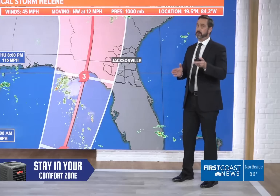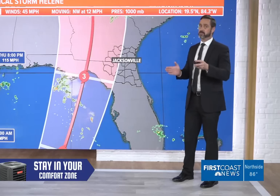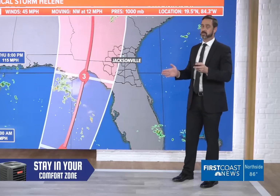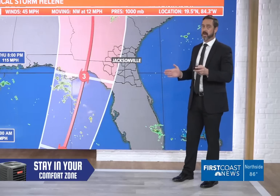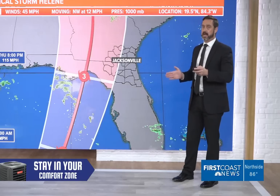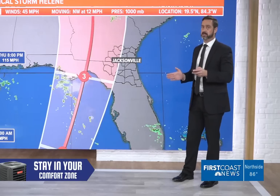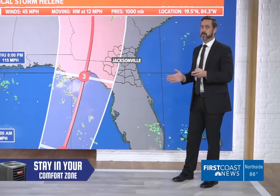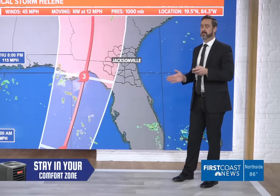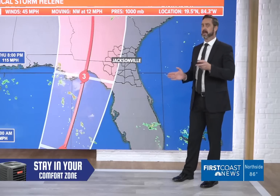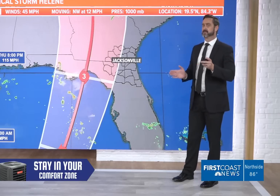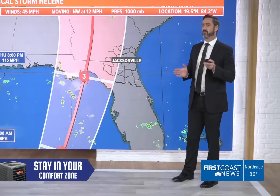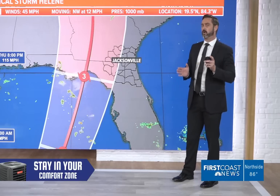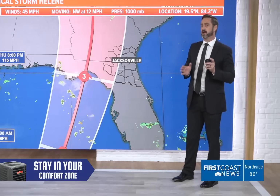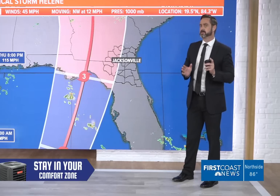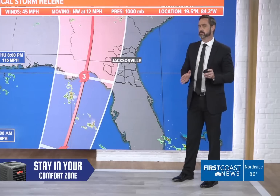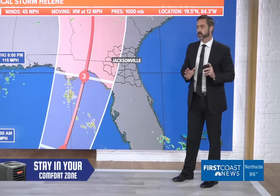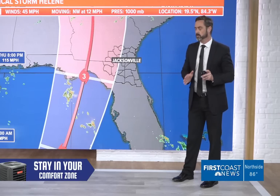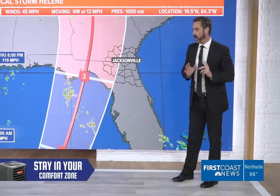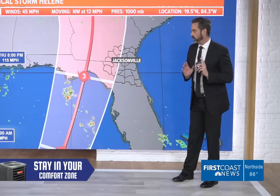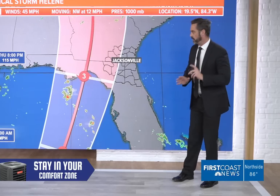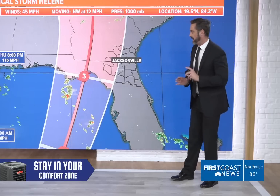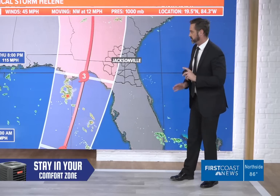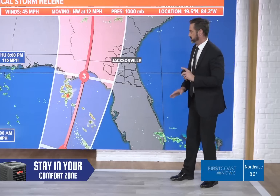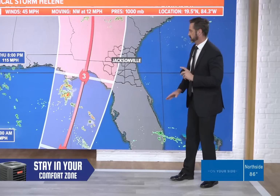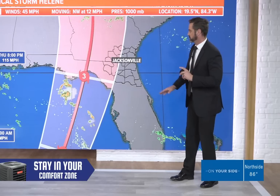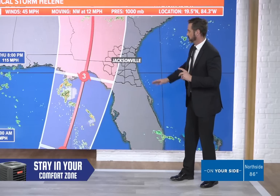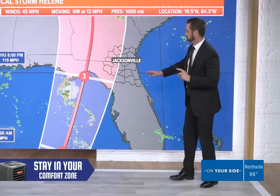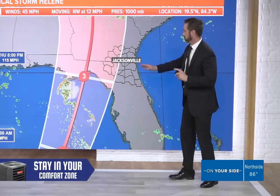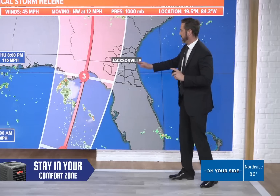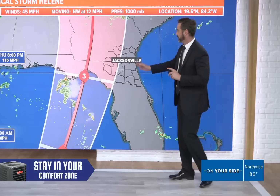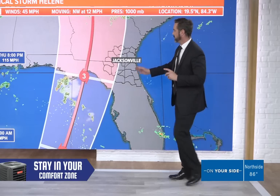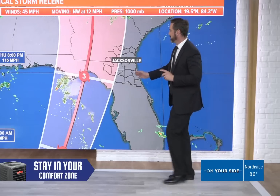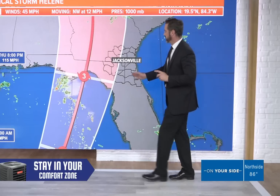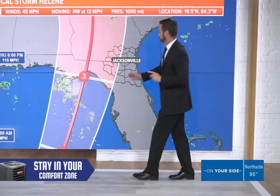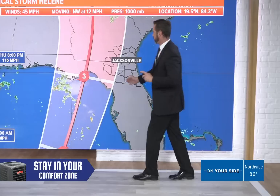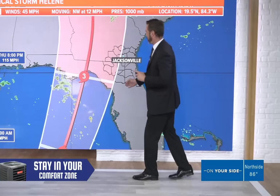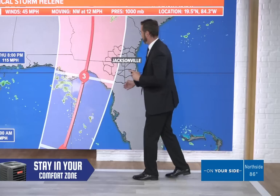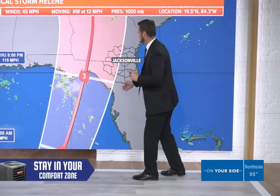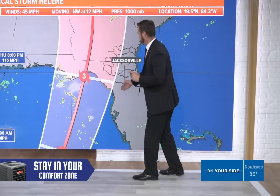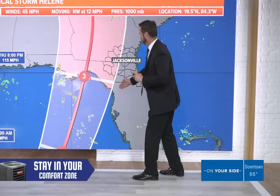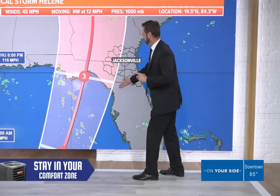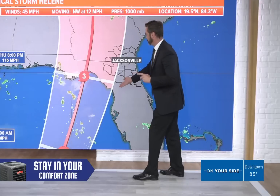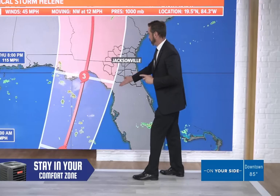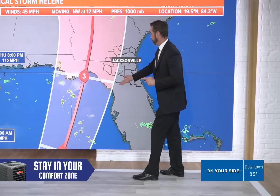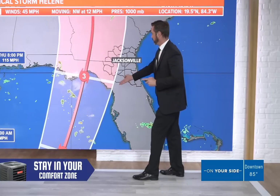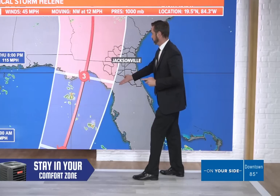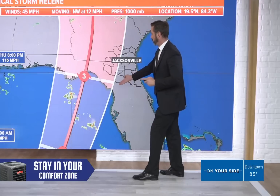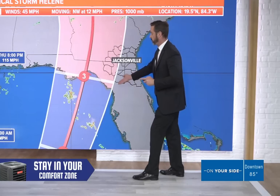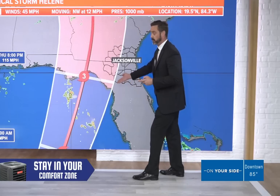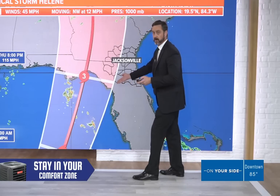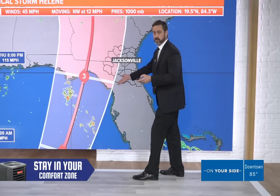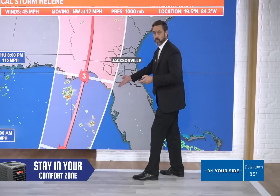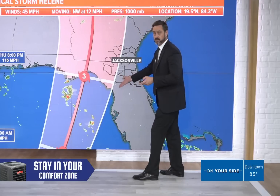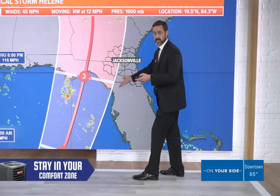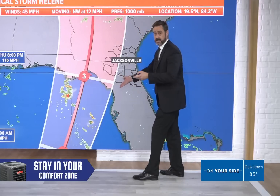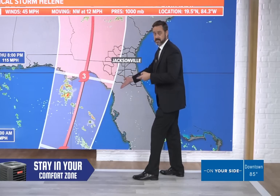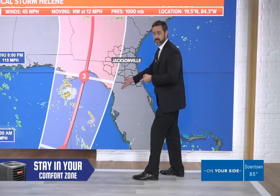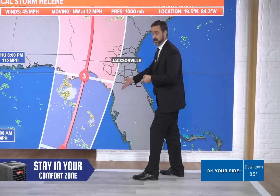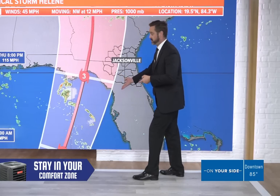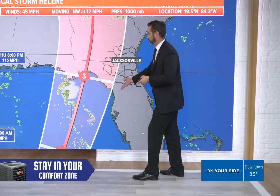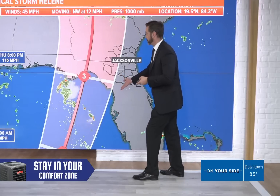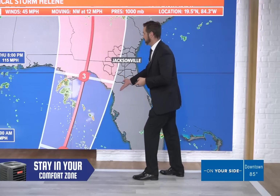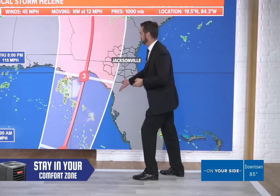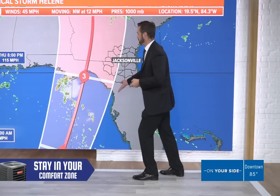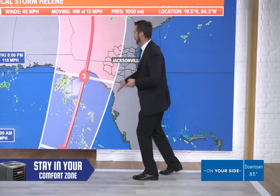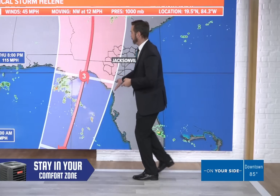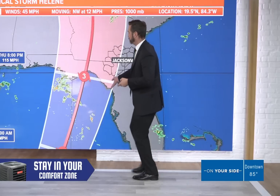storm. Not much has changed as far as computer model guidance is concerned. Still have this cone that includes over toward the east